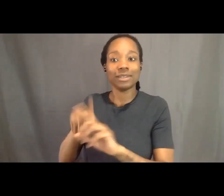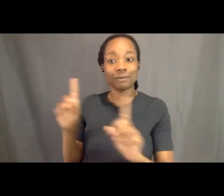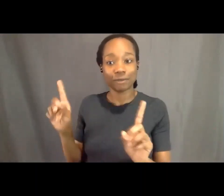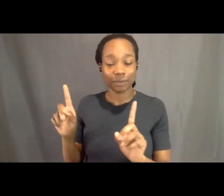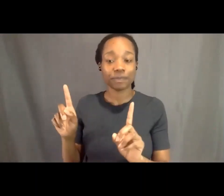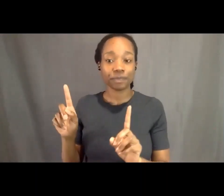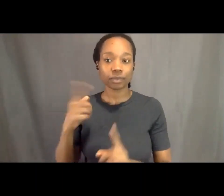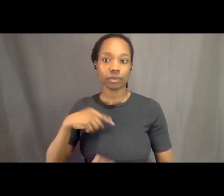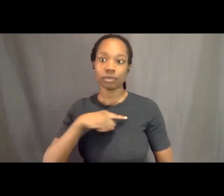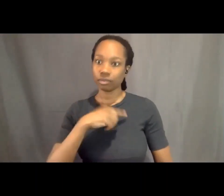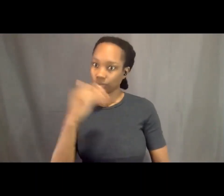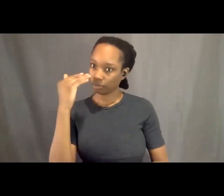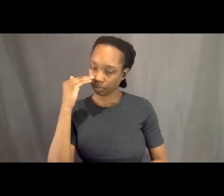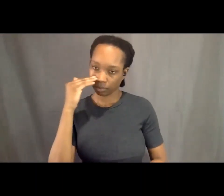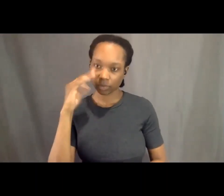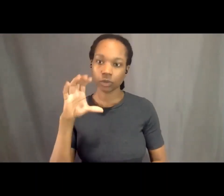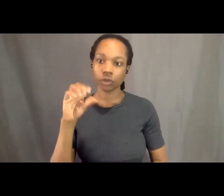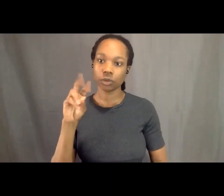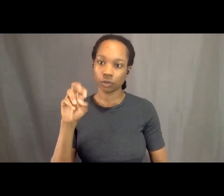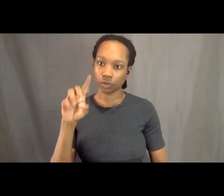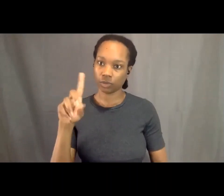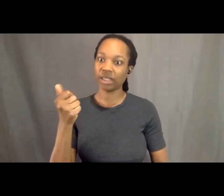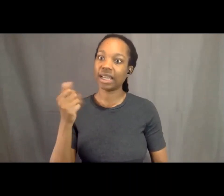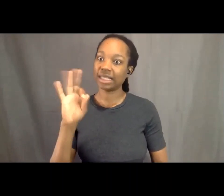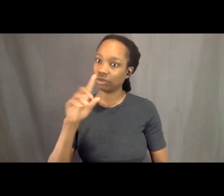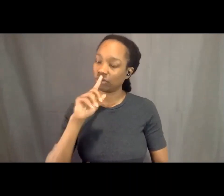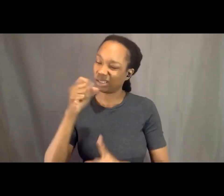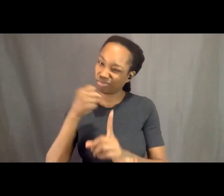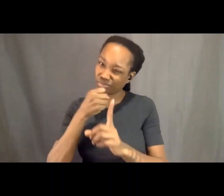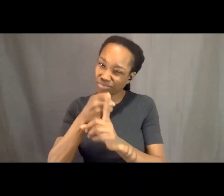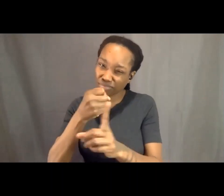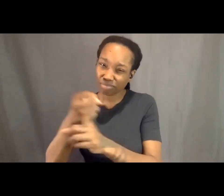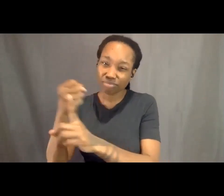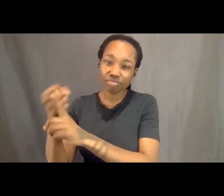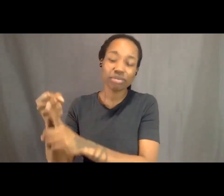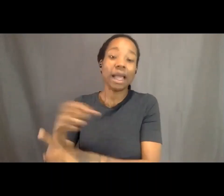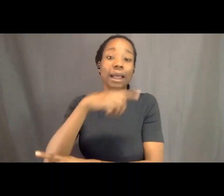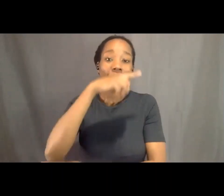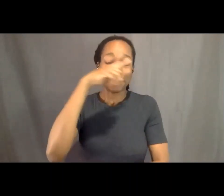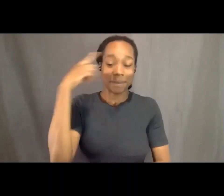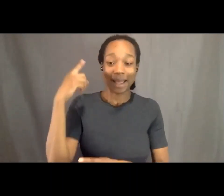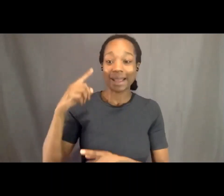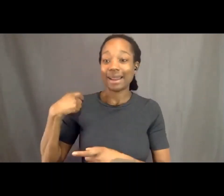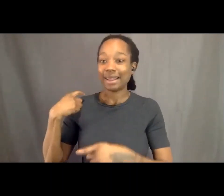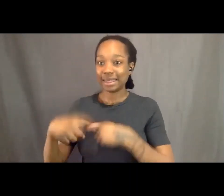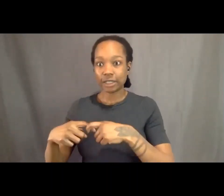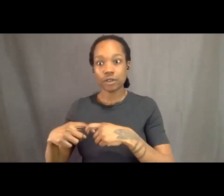COVID-19 has affected Blacks and Latinos harder than any others. The numbers have shown that. Black